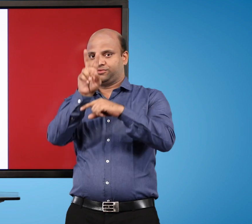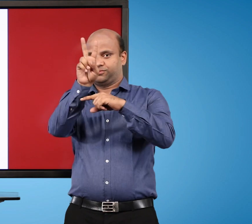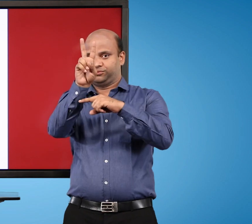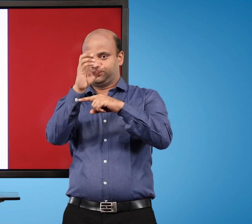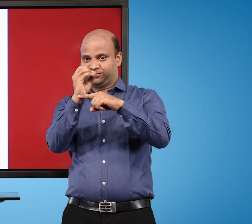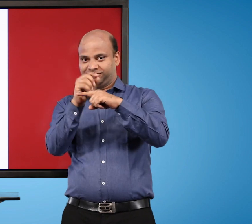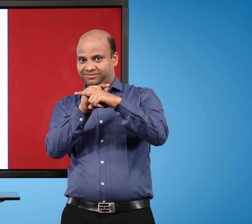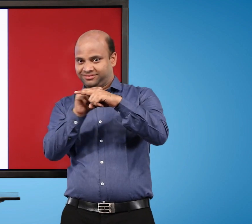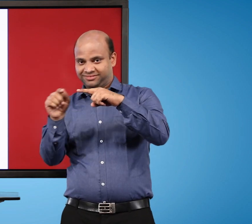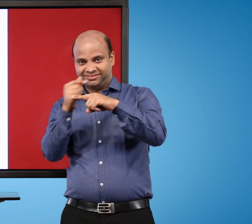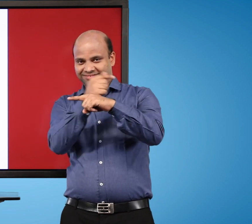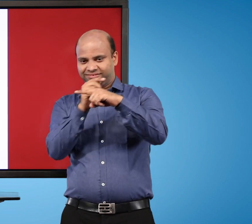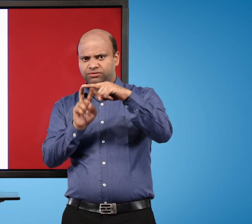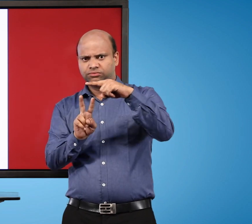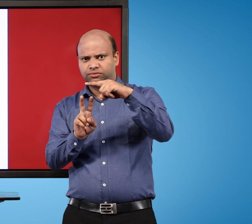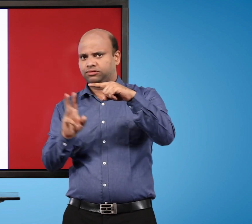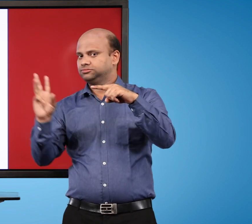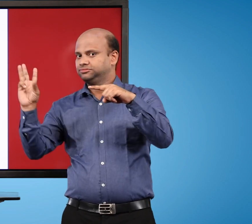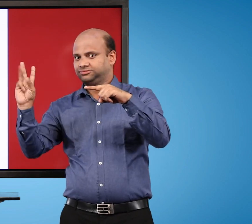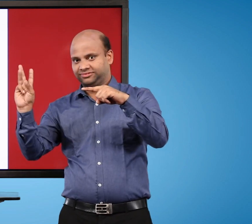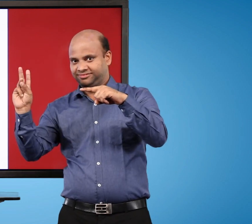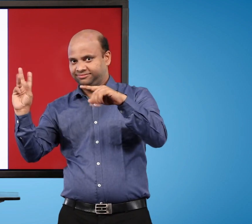Minus 0 is equal to 2. 3.